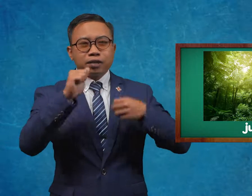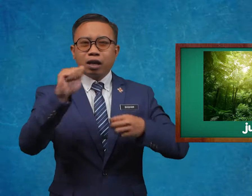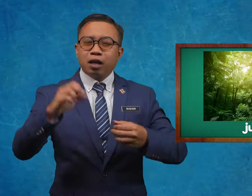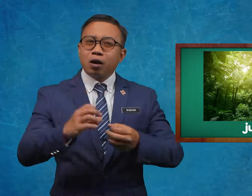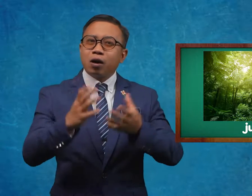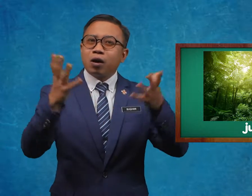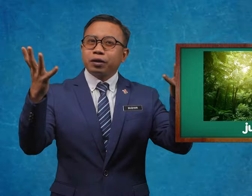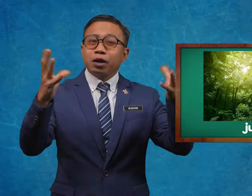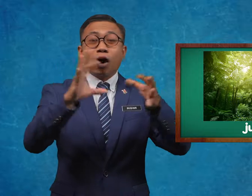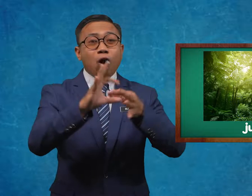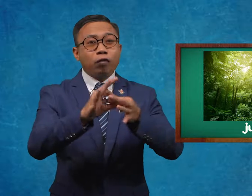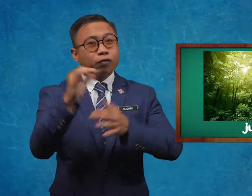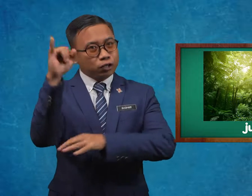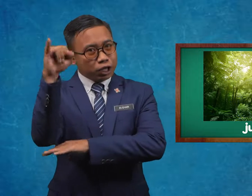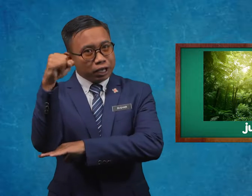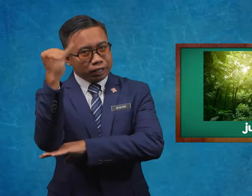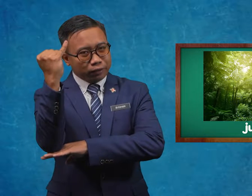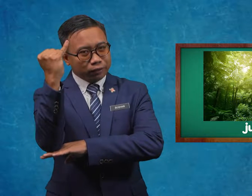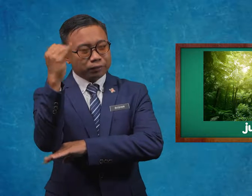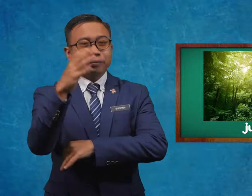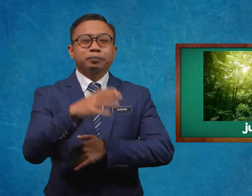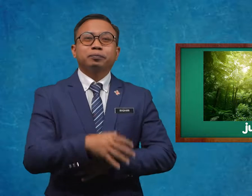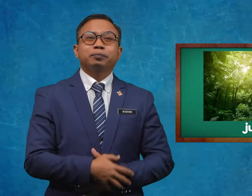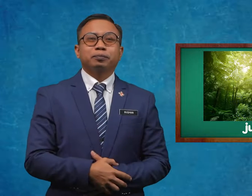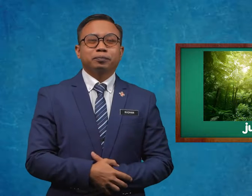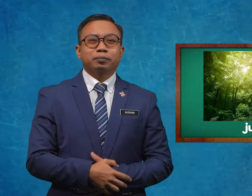a lot of jungle?